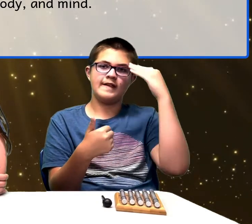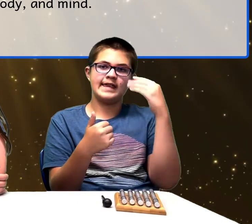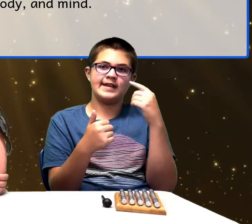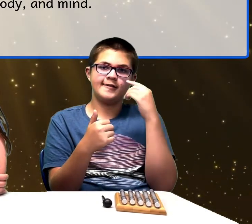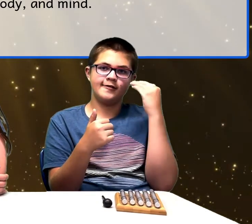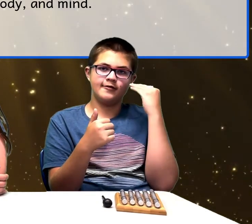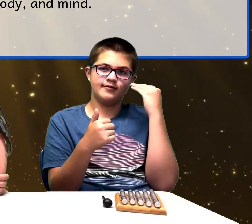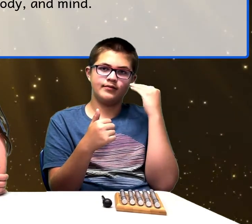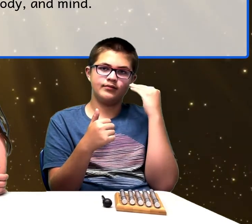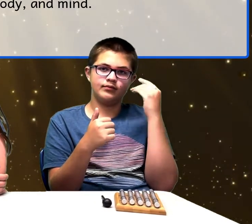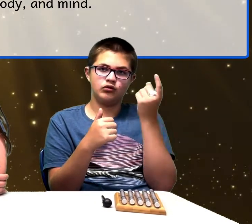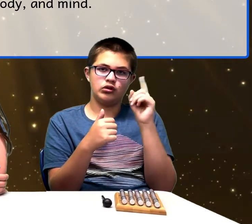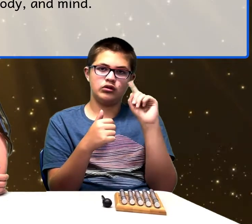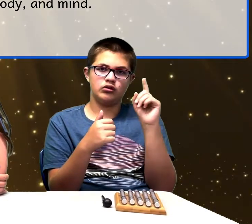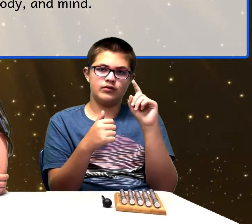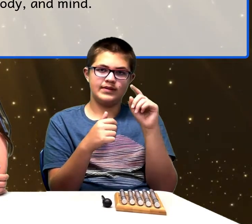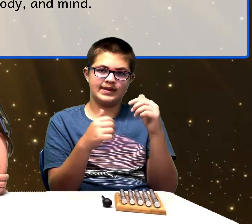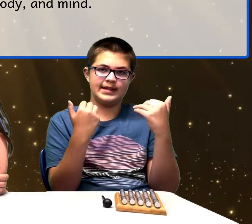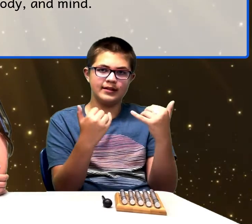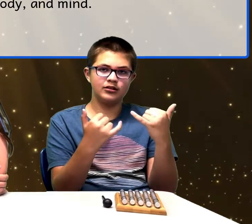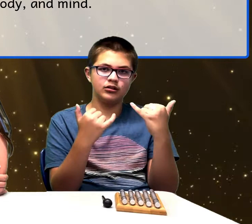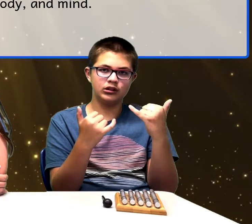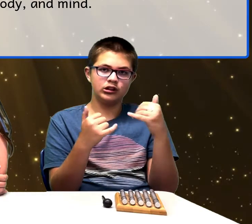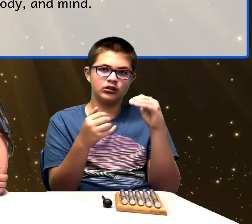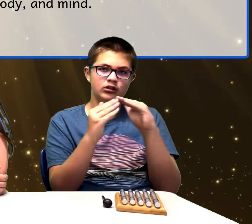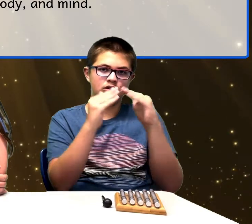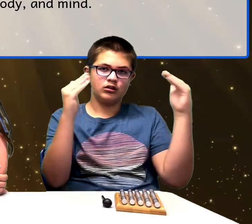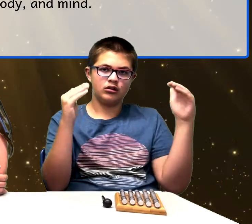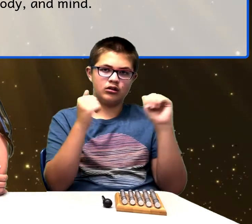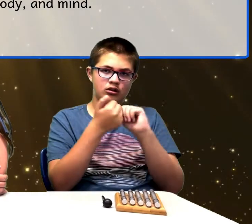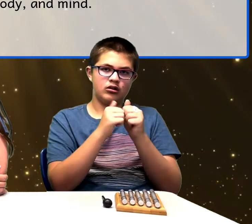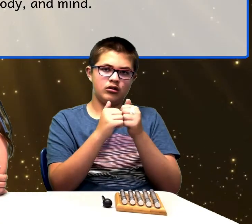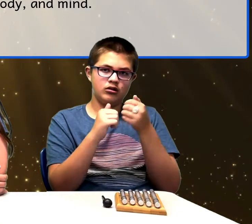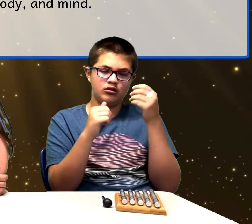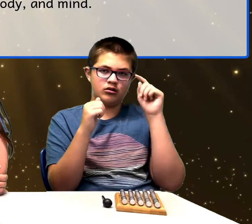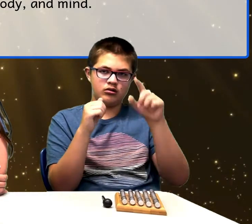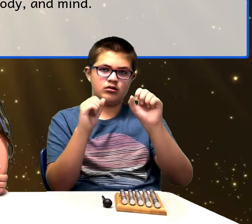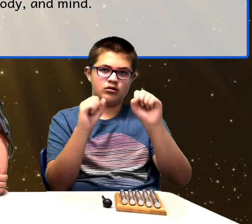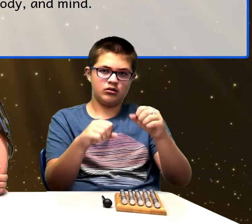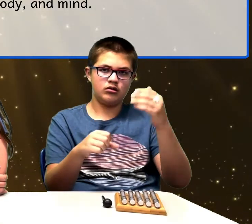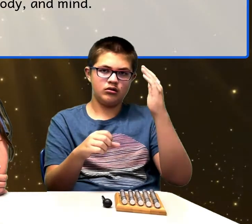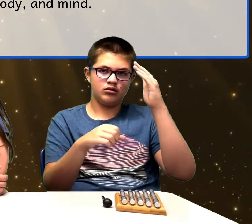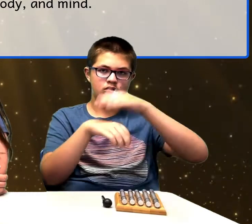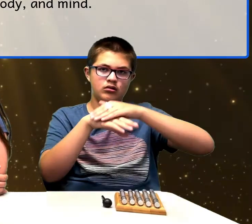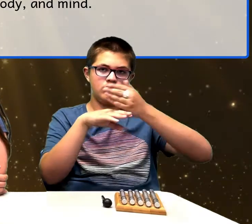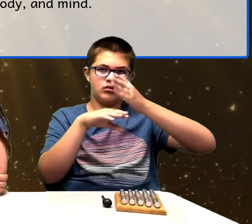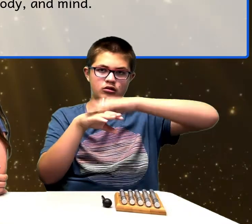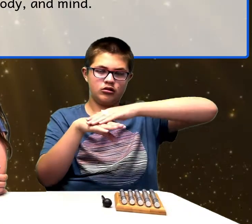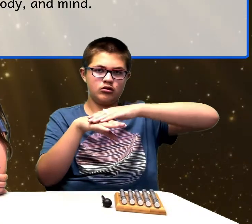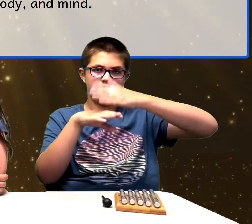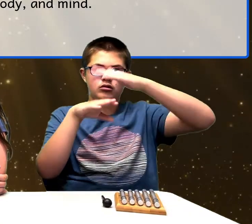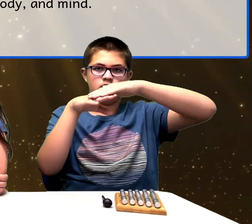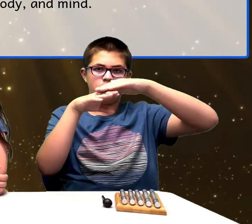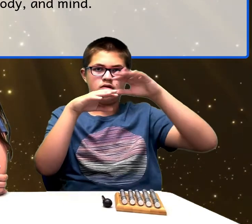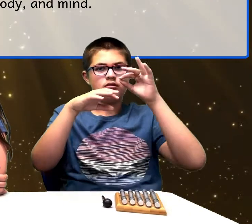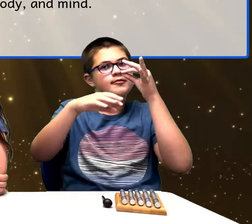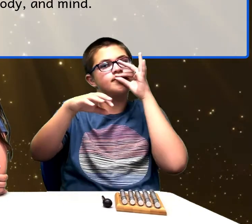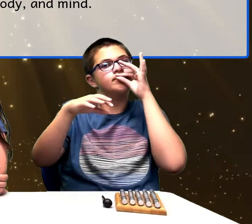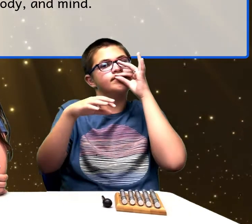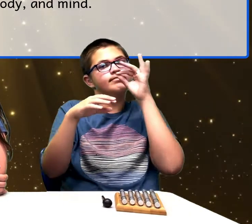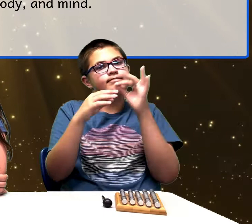of where you're currently at and how you will push your abilities to new